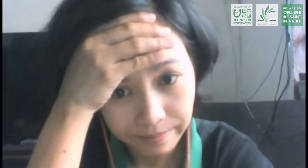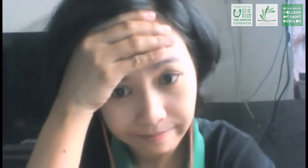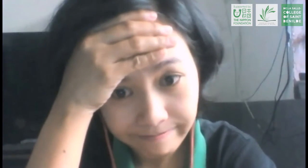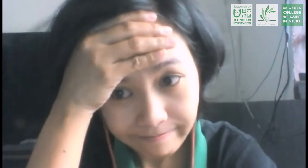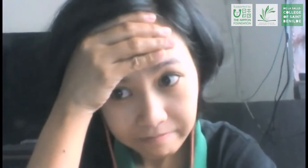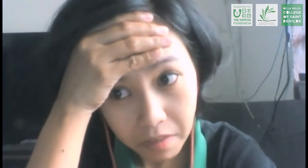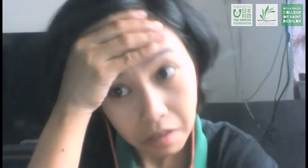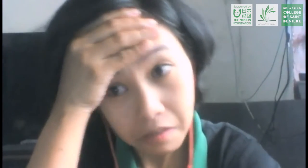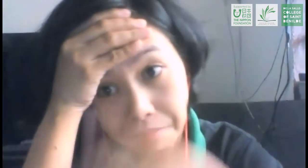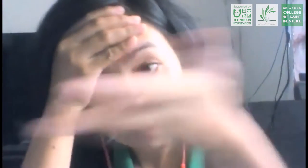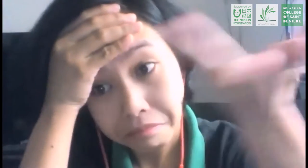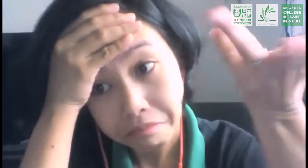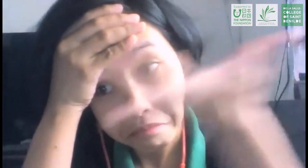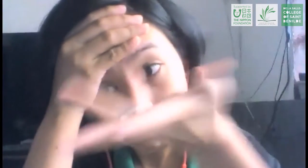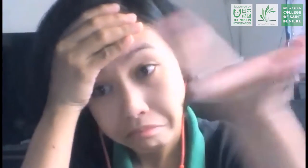So